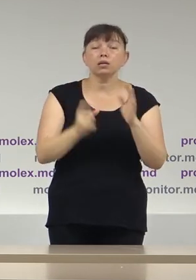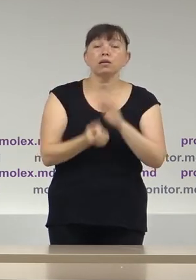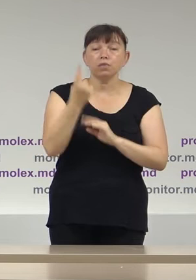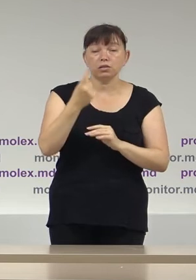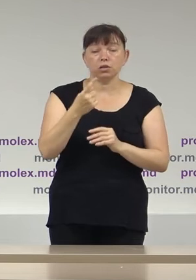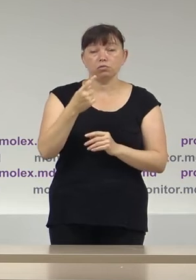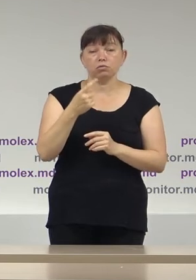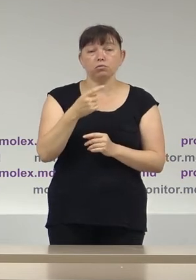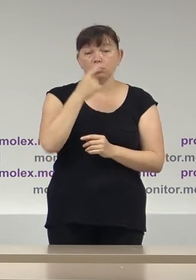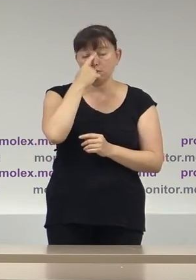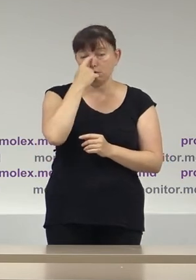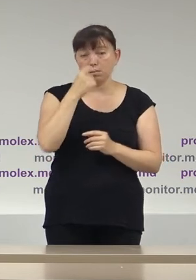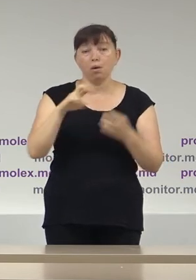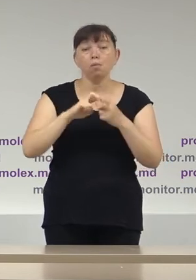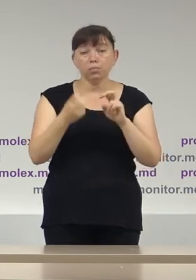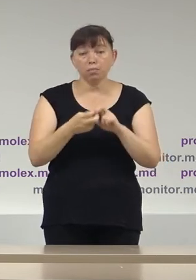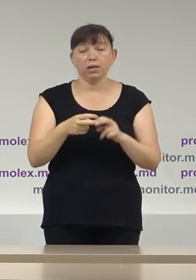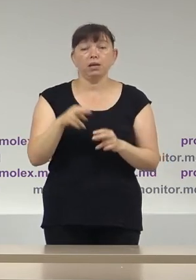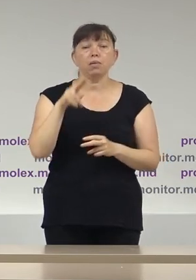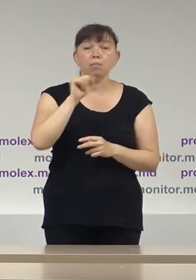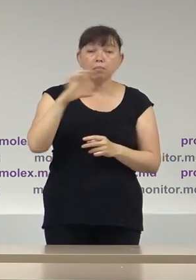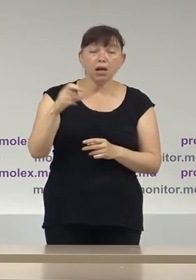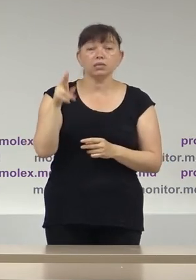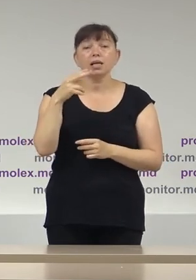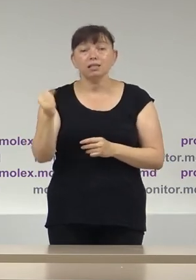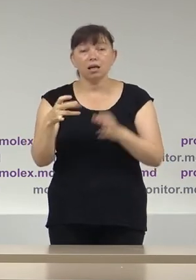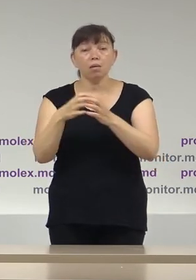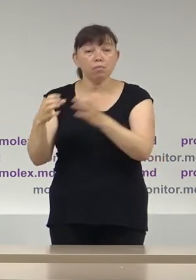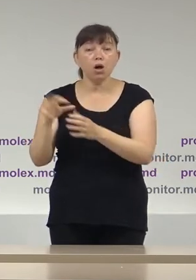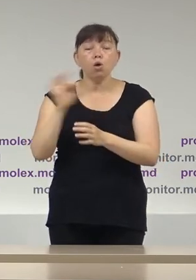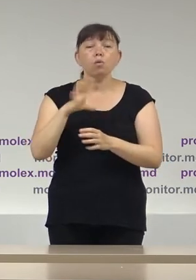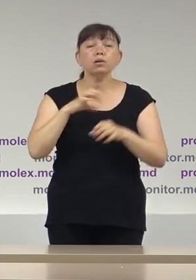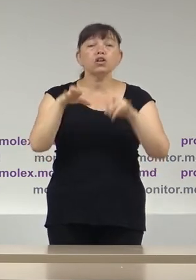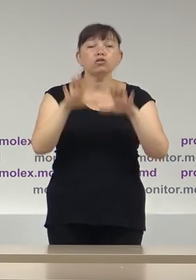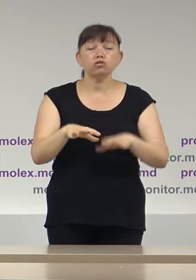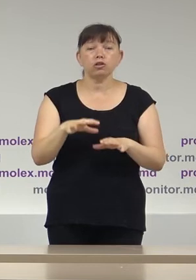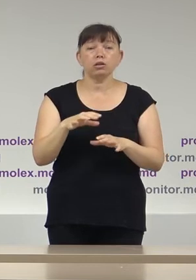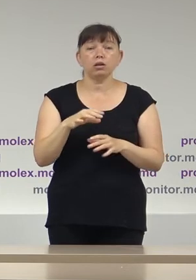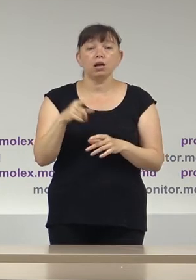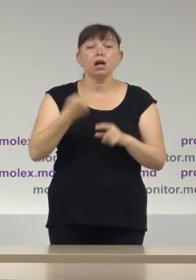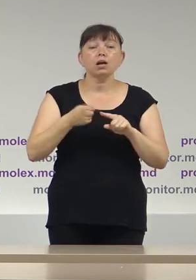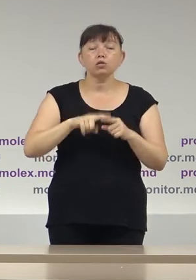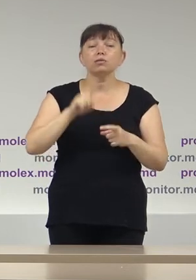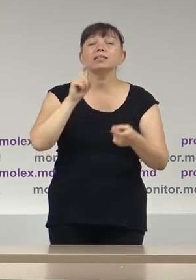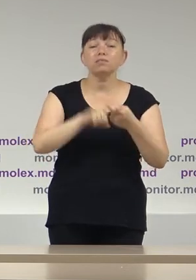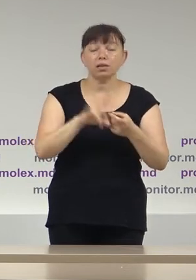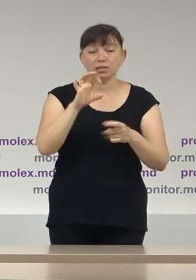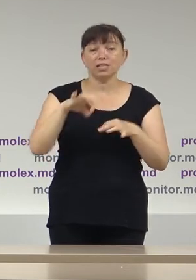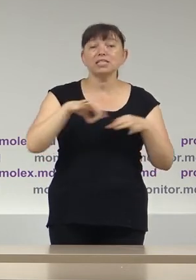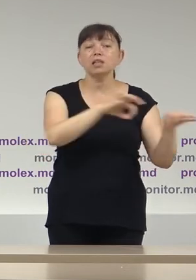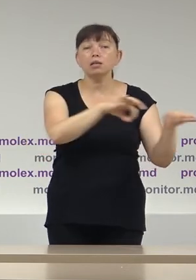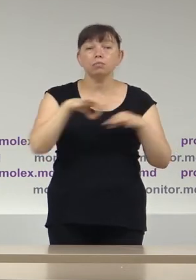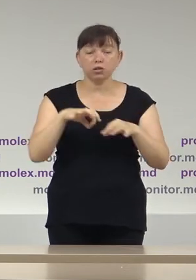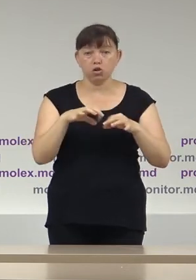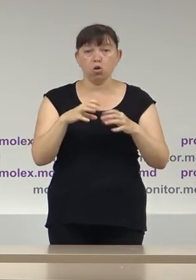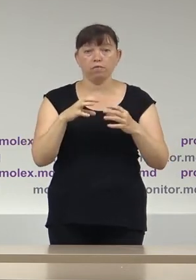asking for their opinions regarding the notification of Political Party Dignity and Truth Platform and PAS Party,